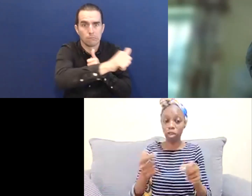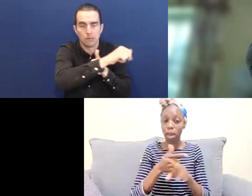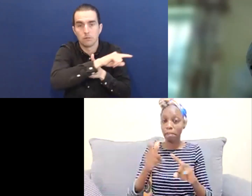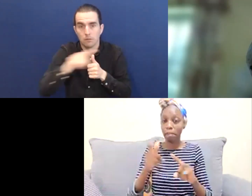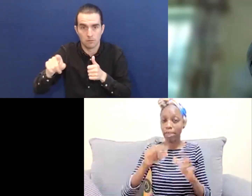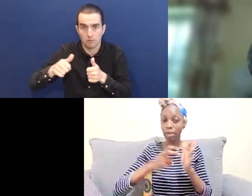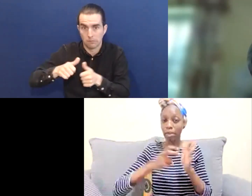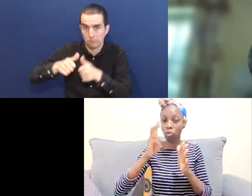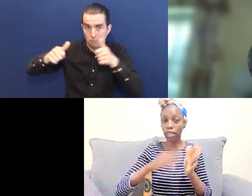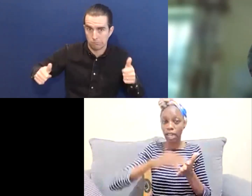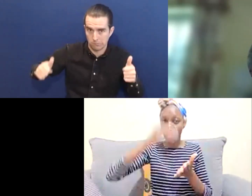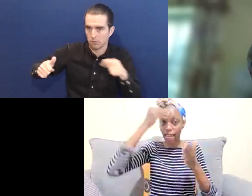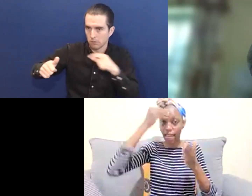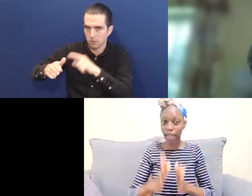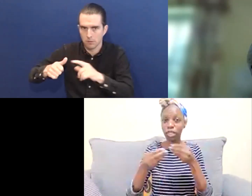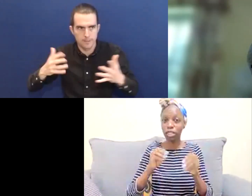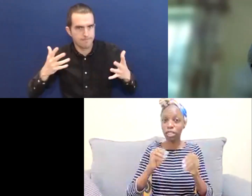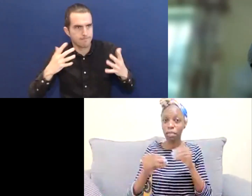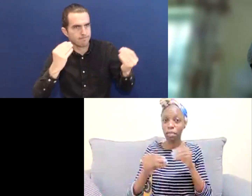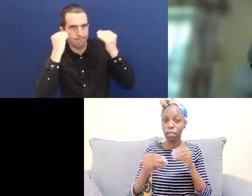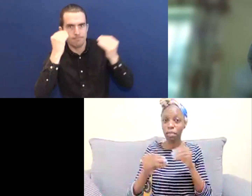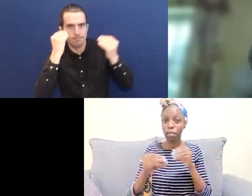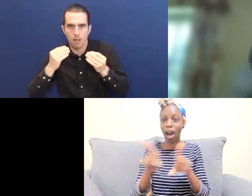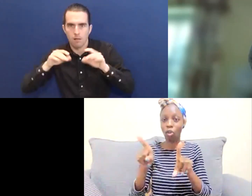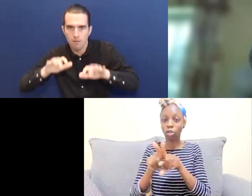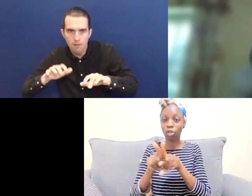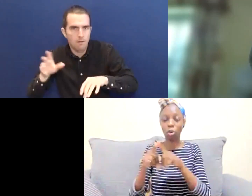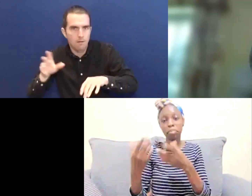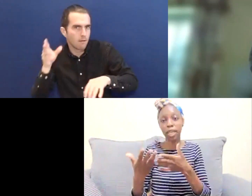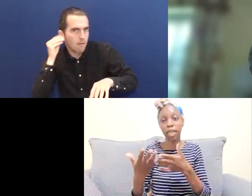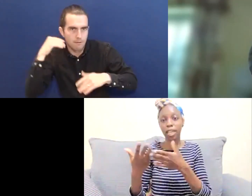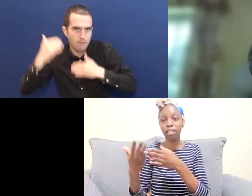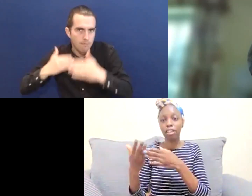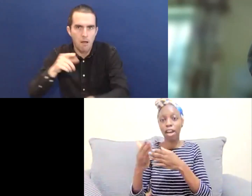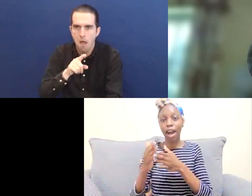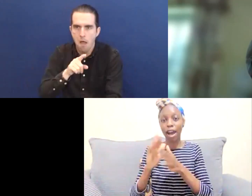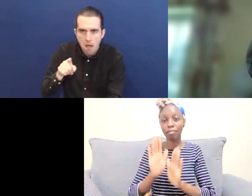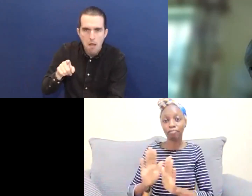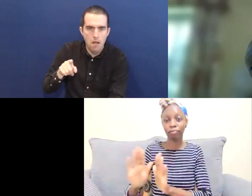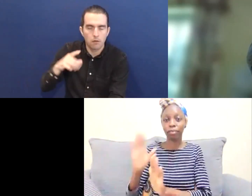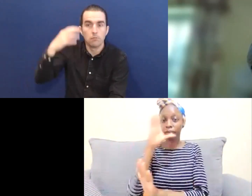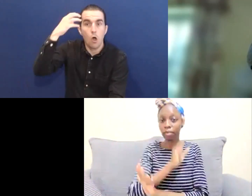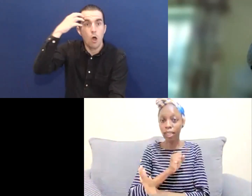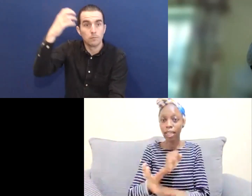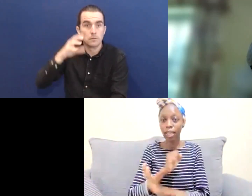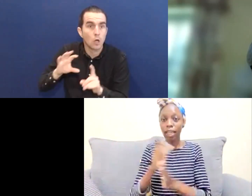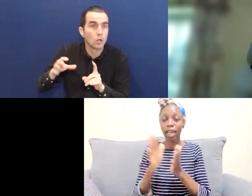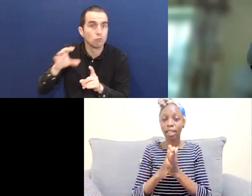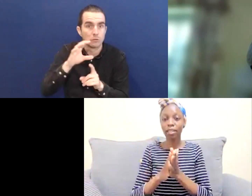that learners with disabilities have been left behind. Girls with disabilities have been particularly